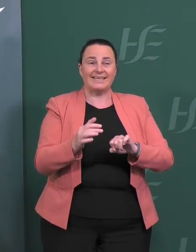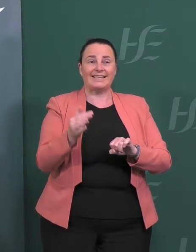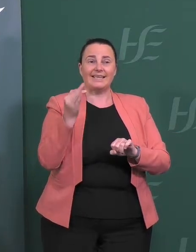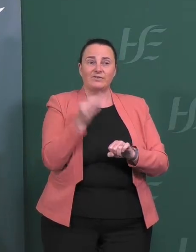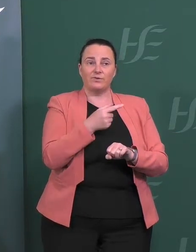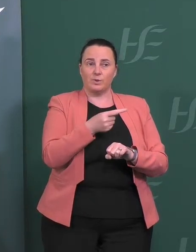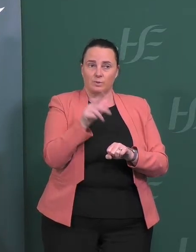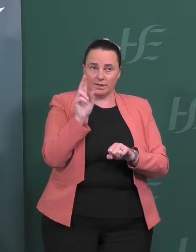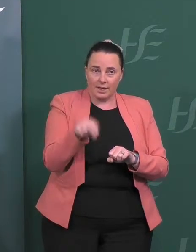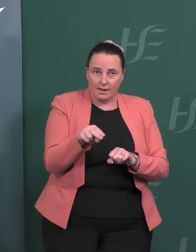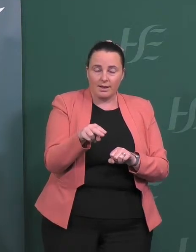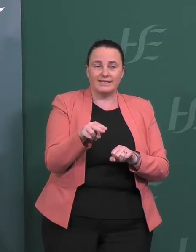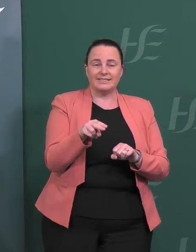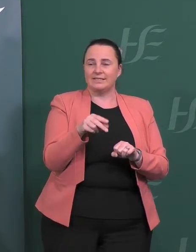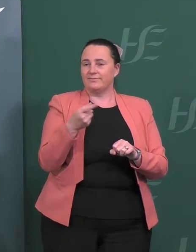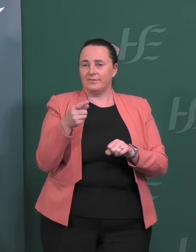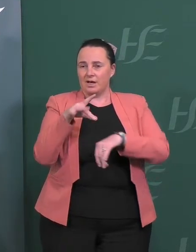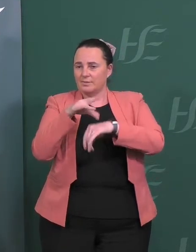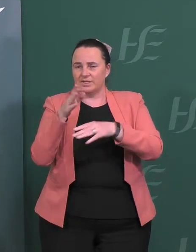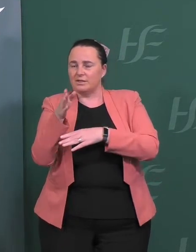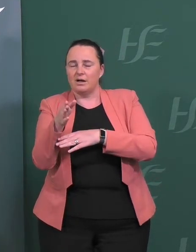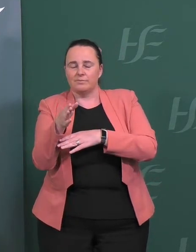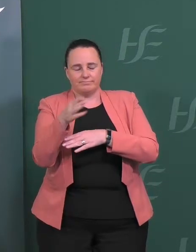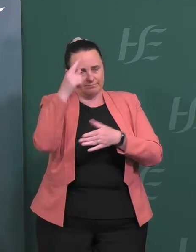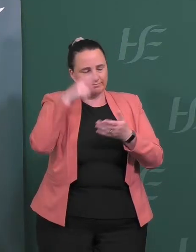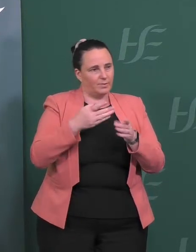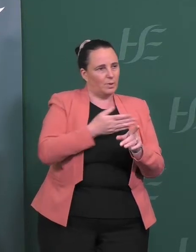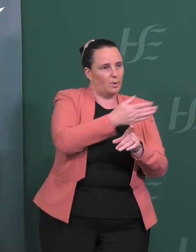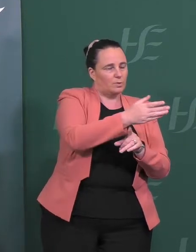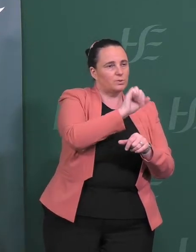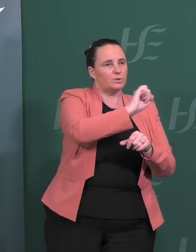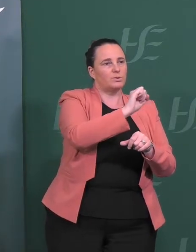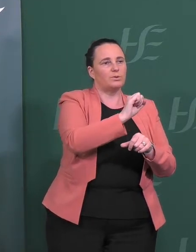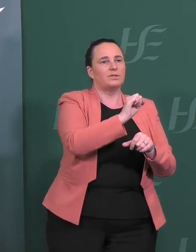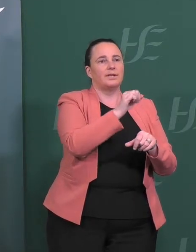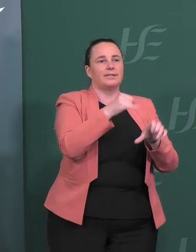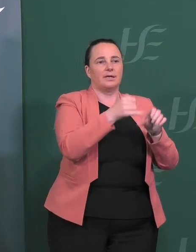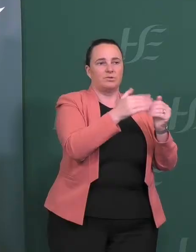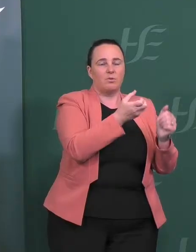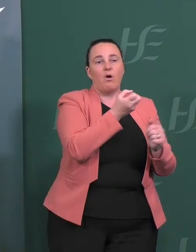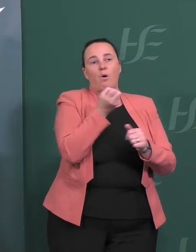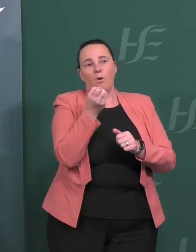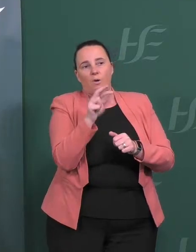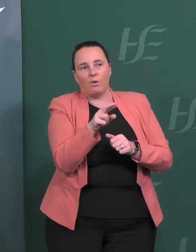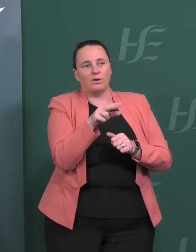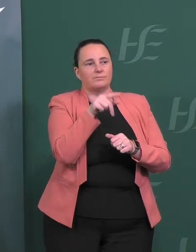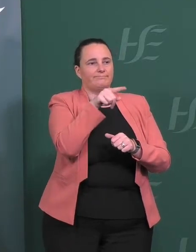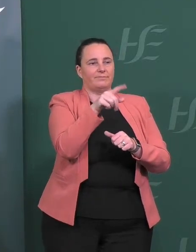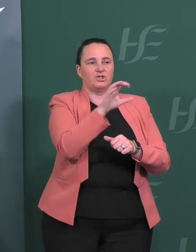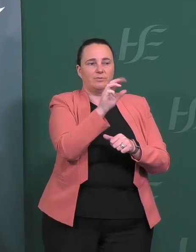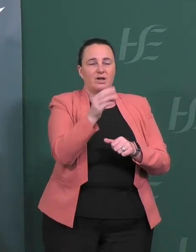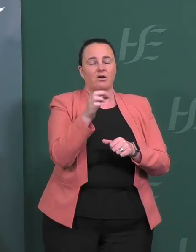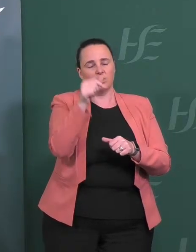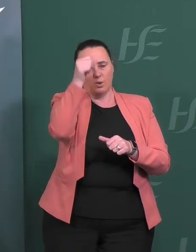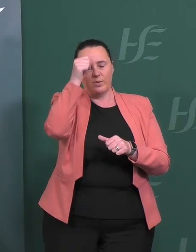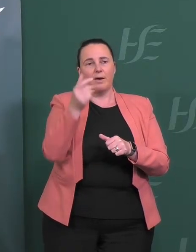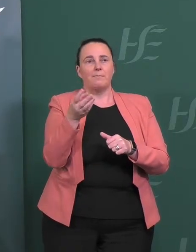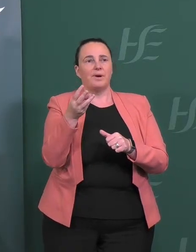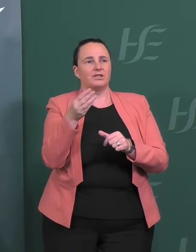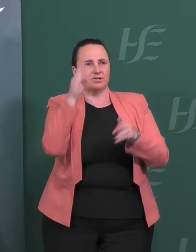can, please do seek a GP consultation or a pharmacy consultation, or indeed attend to one of our minor injury